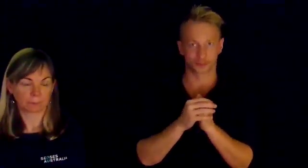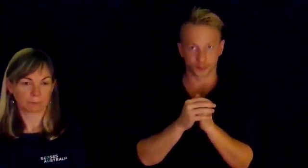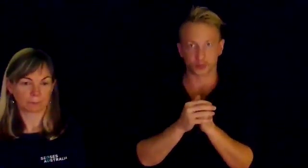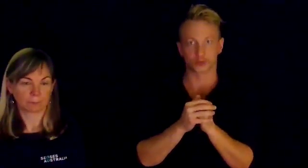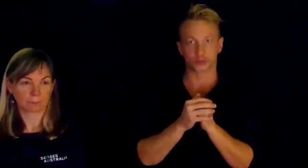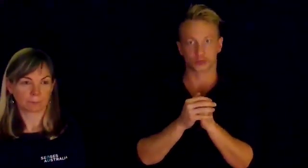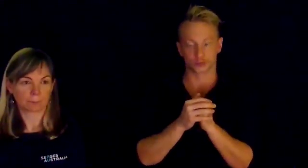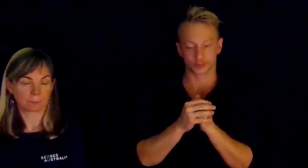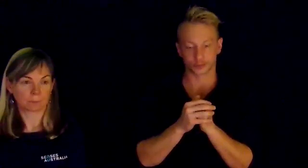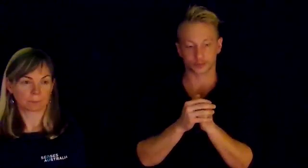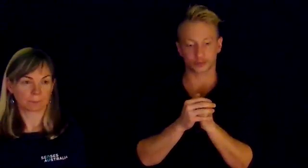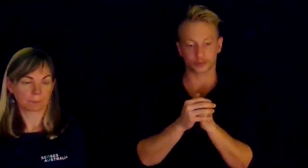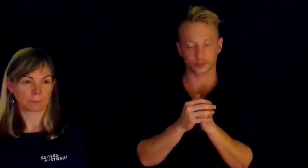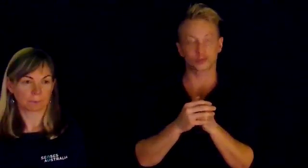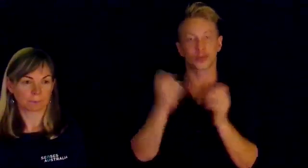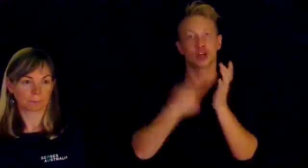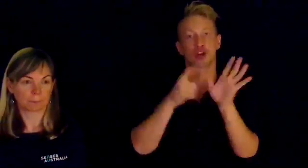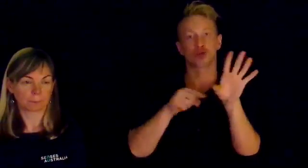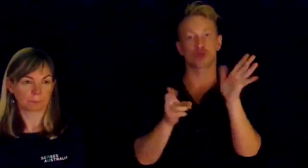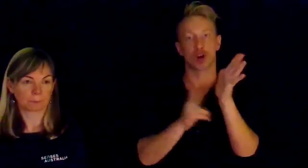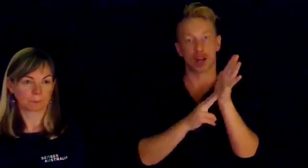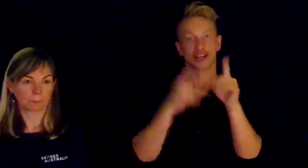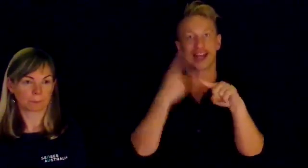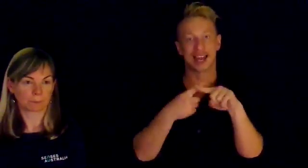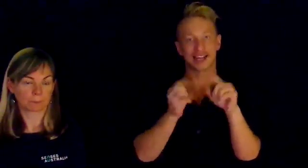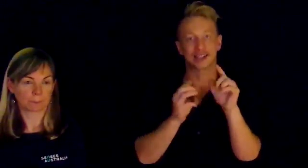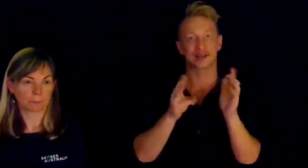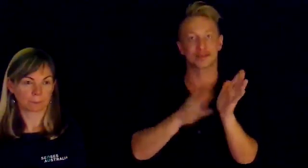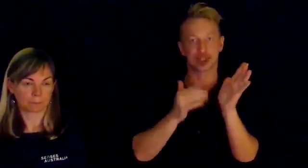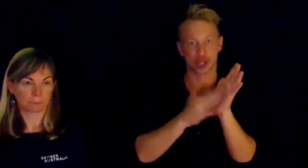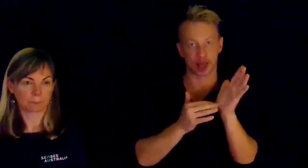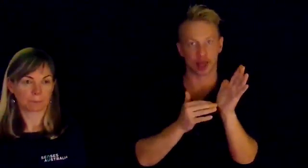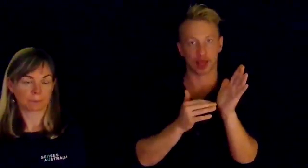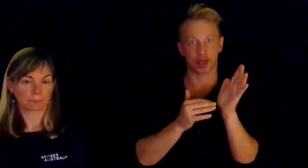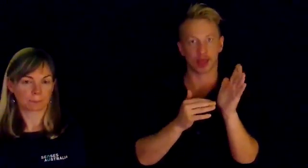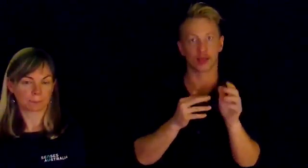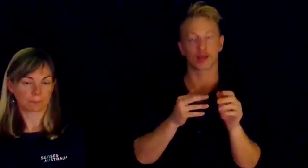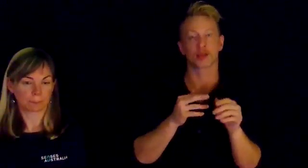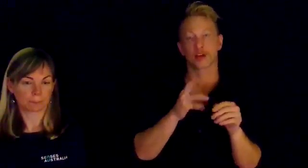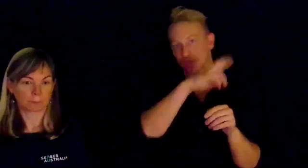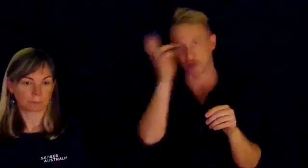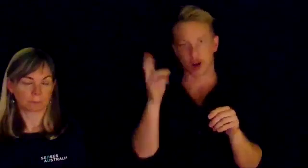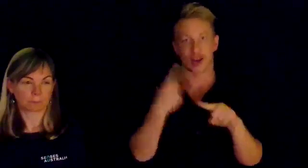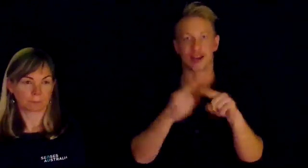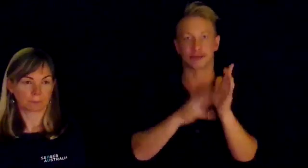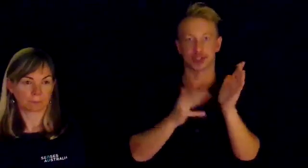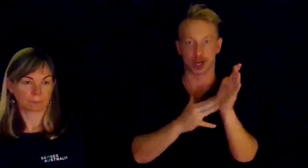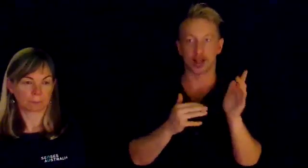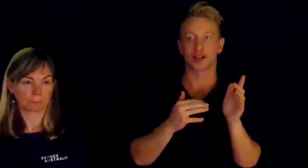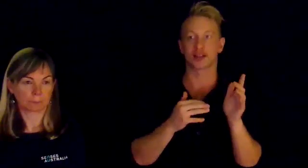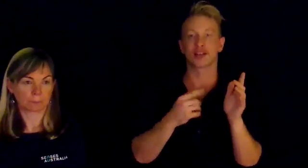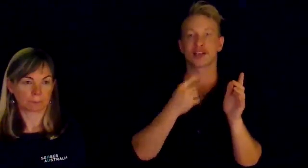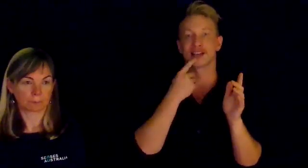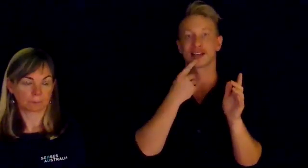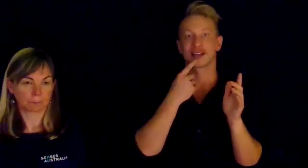Ryan mentioned about, and Michelle mentioned about interpreting hours and what to ask for. And it's really